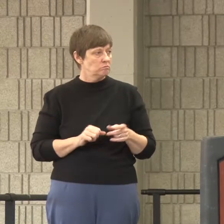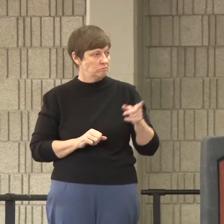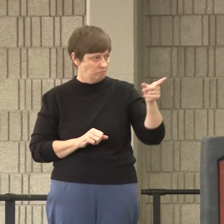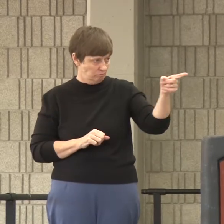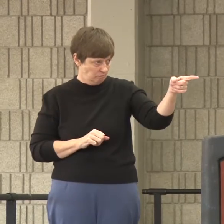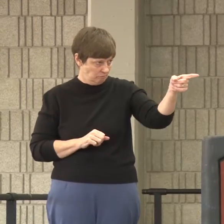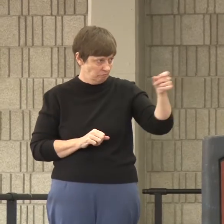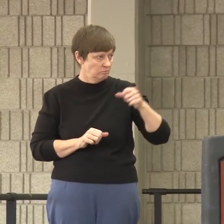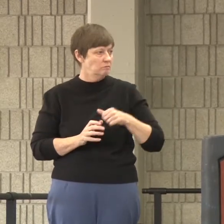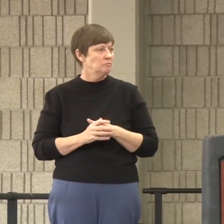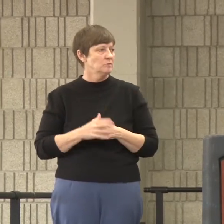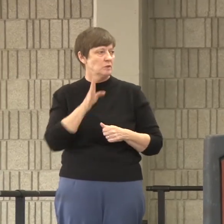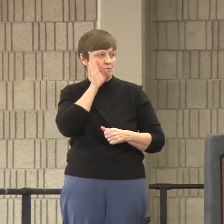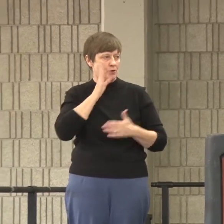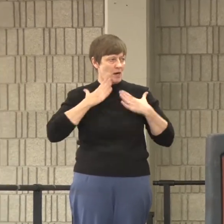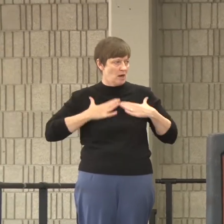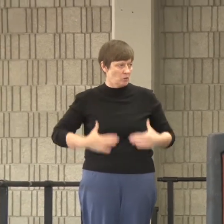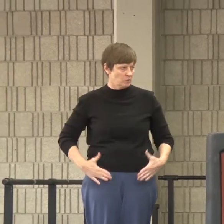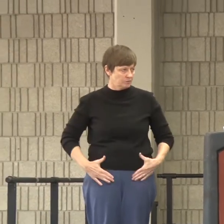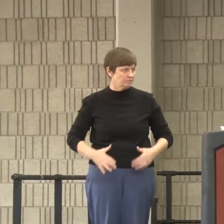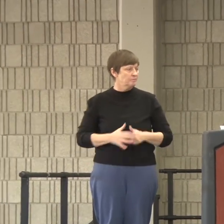Steve Howitt.